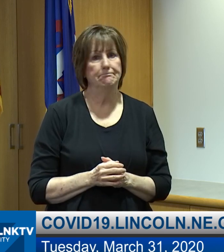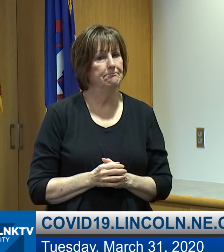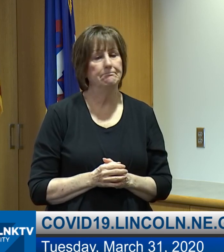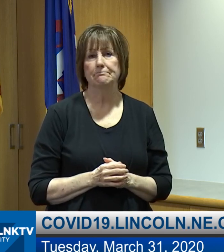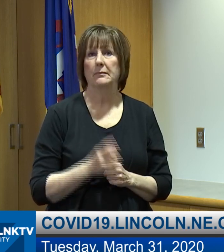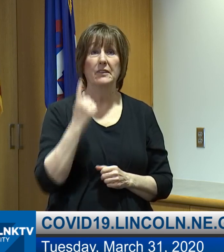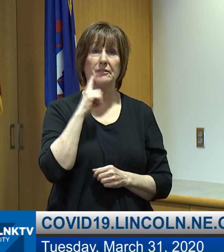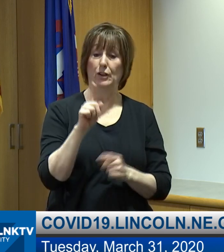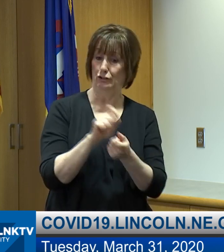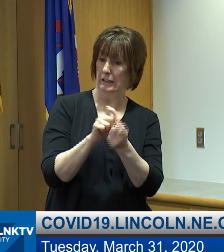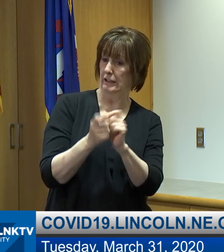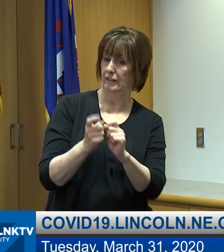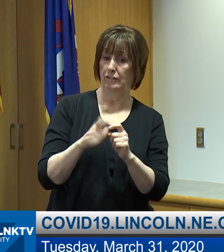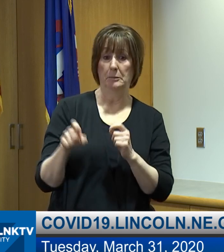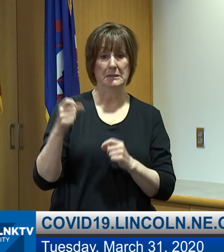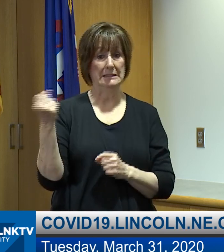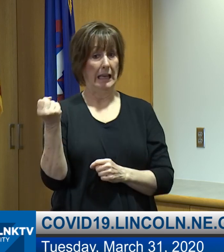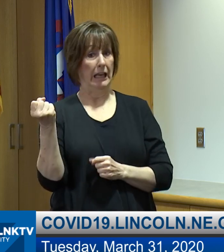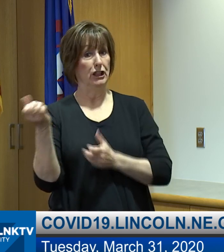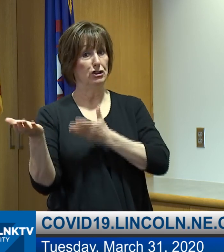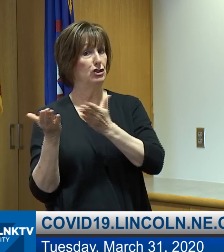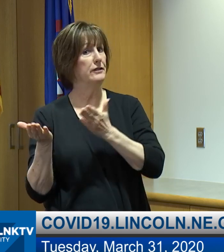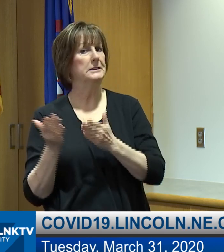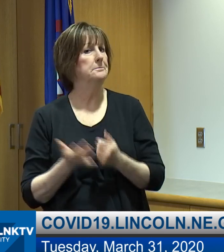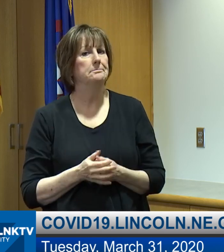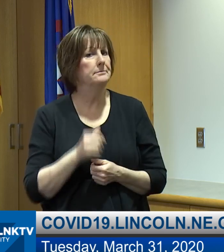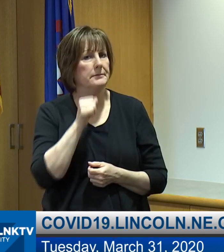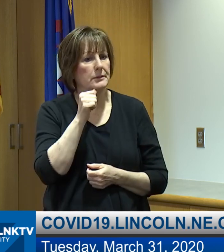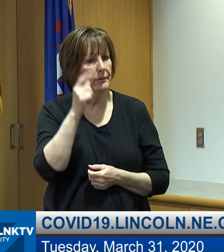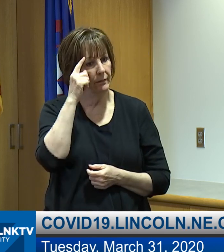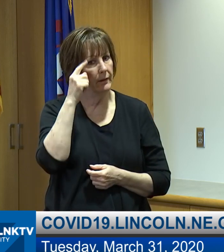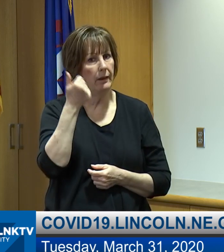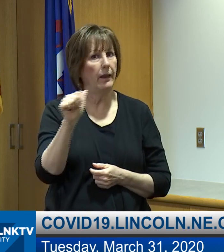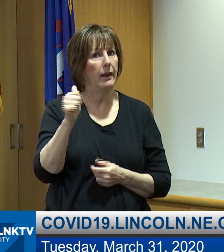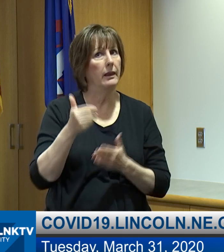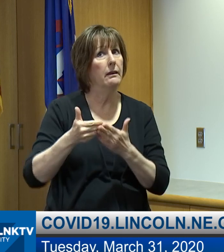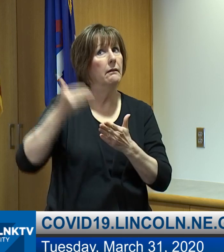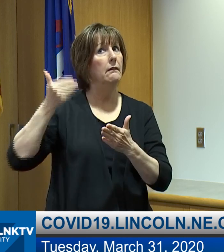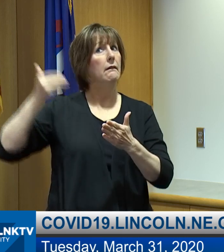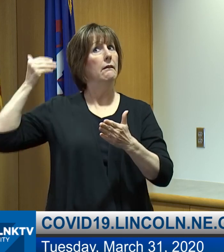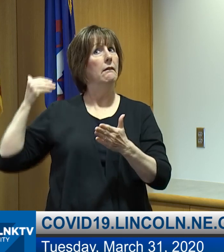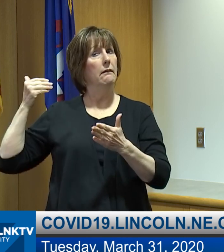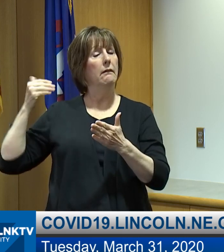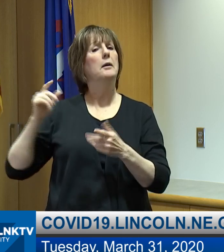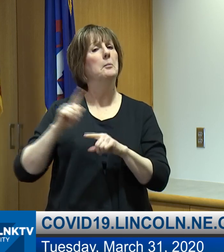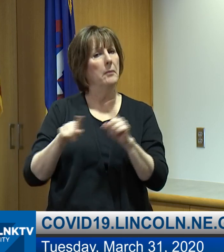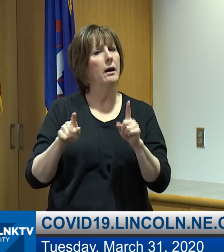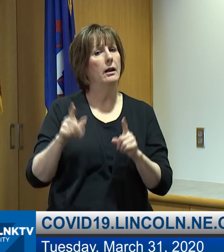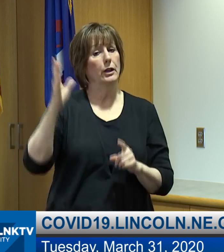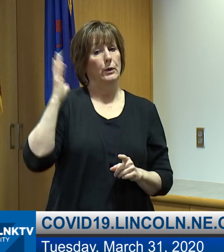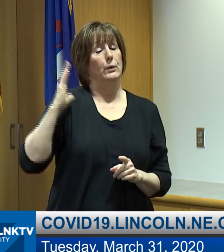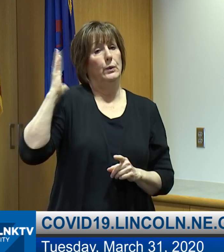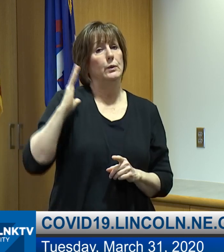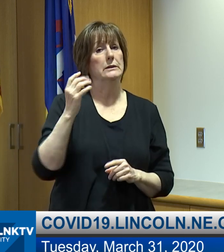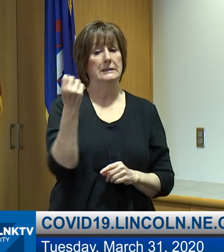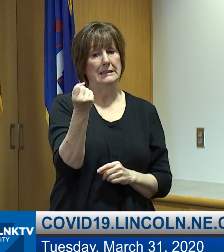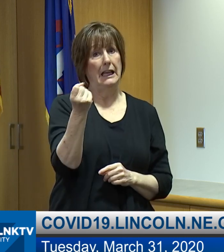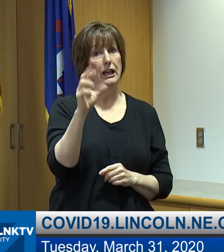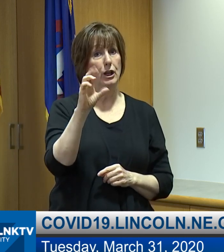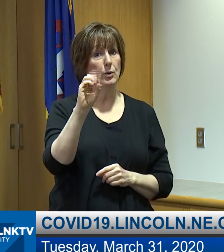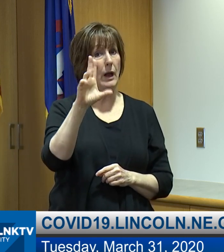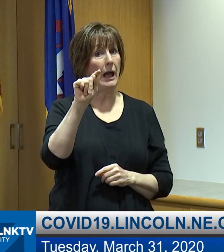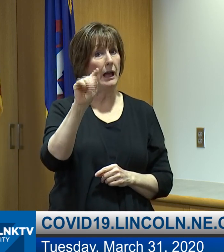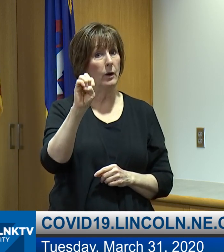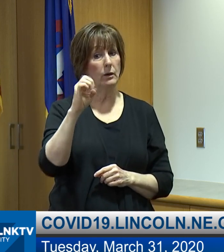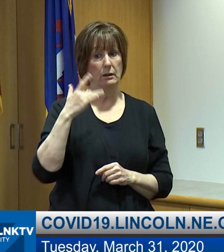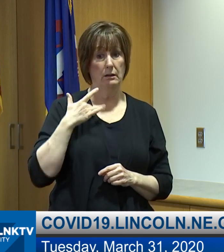as far as a change from Saturday service, I also don't think there's a precedence, other than we used to, the Saturday routes for the